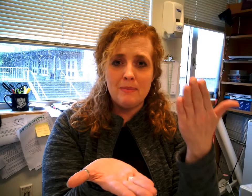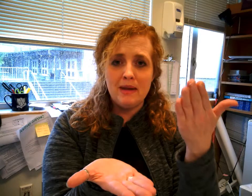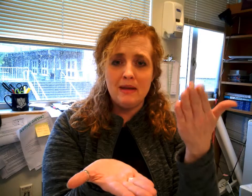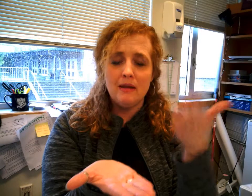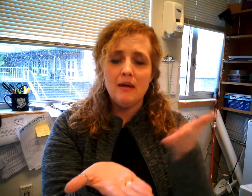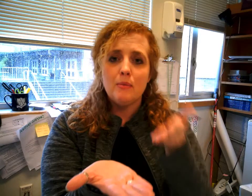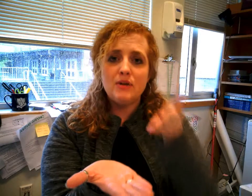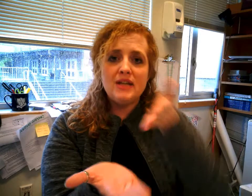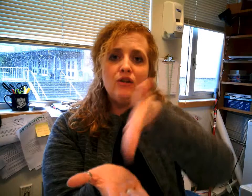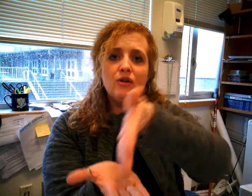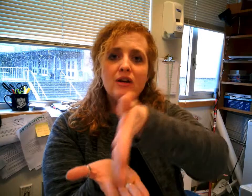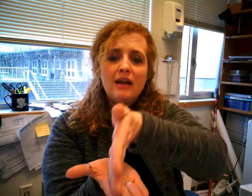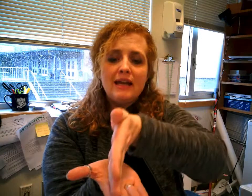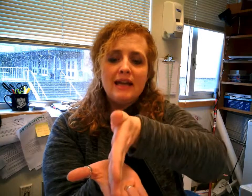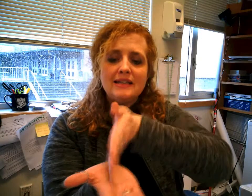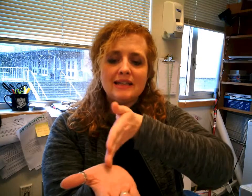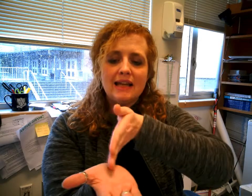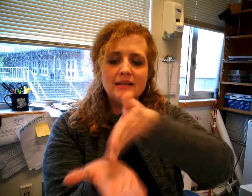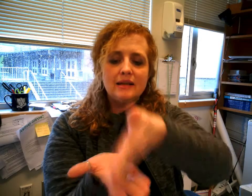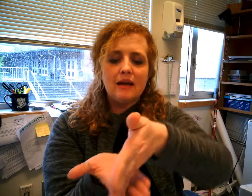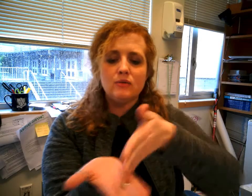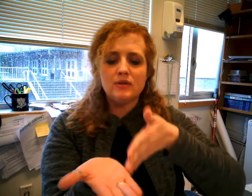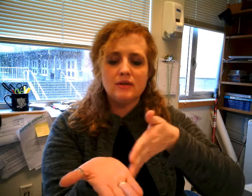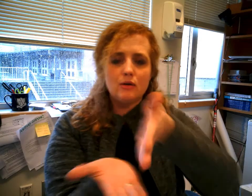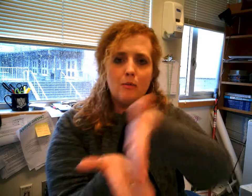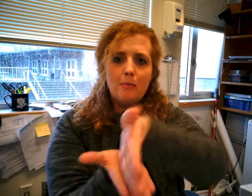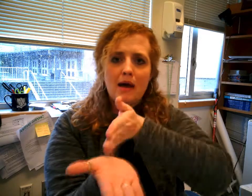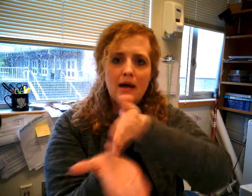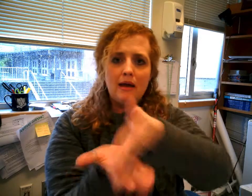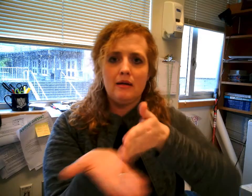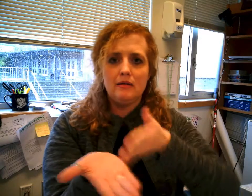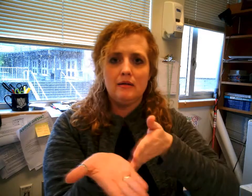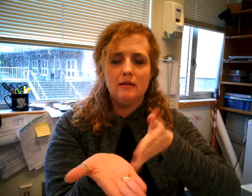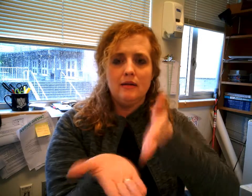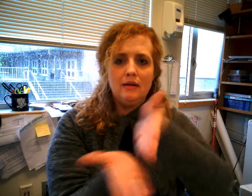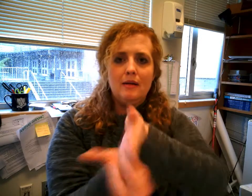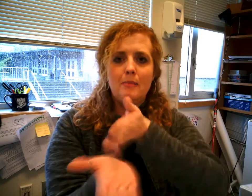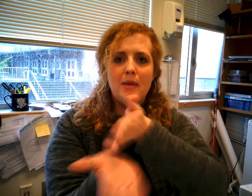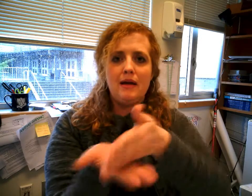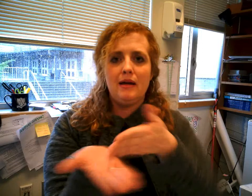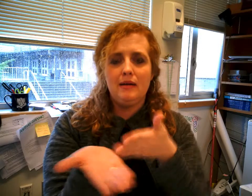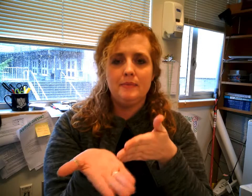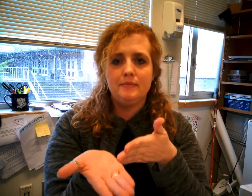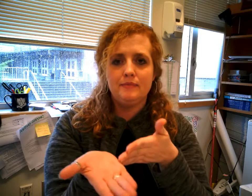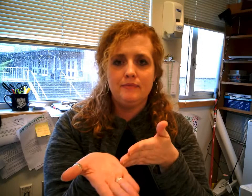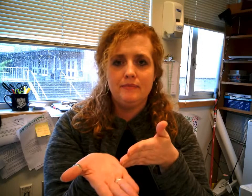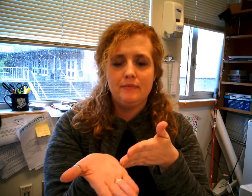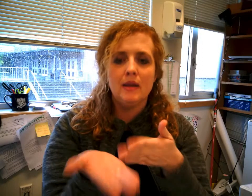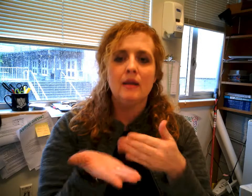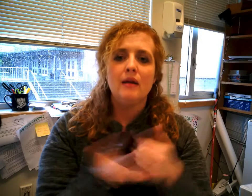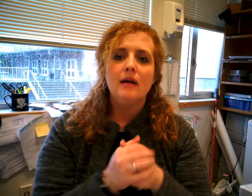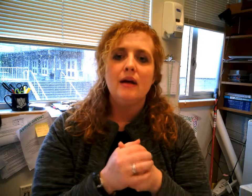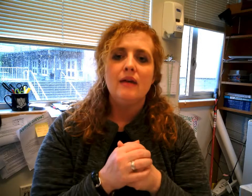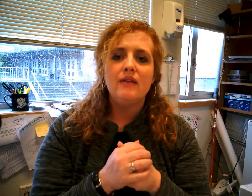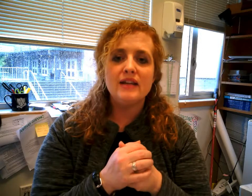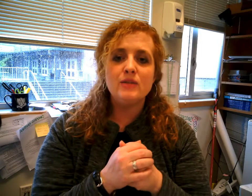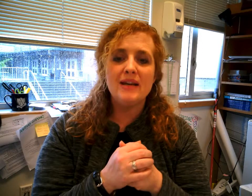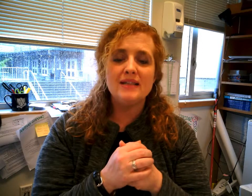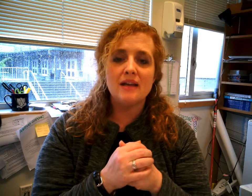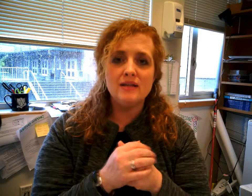B, pretend you're cutting a slice out. So pie, pie. The next one is ice